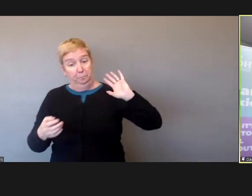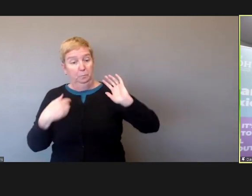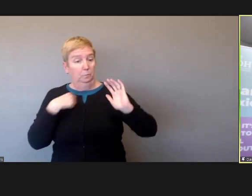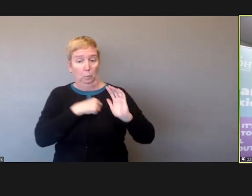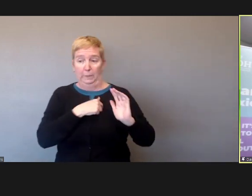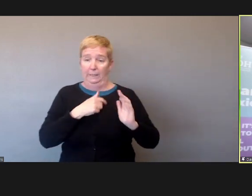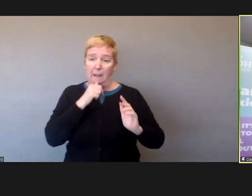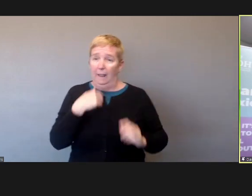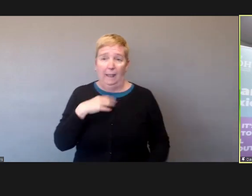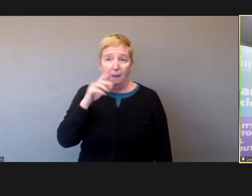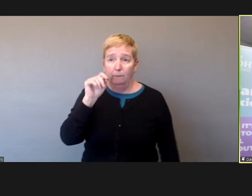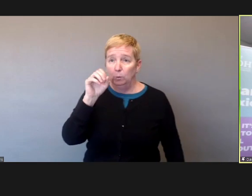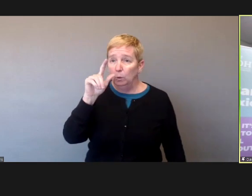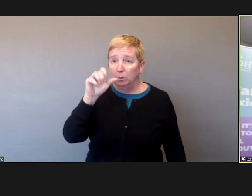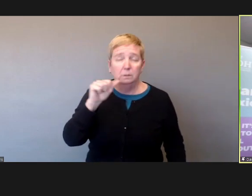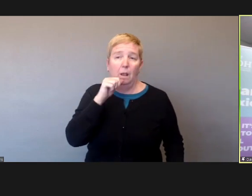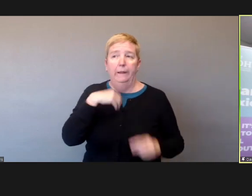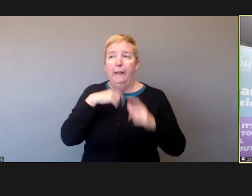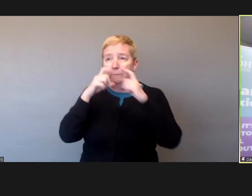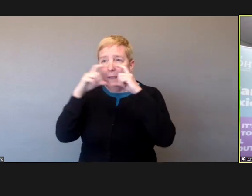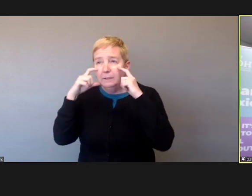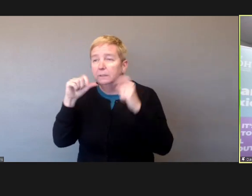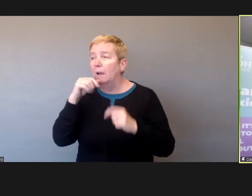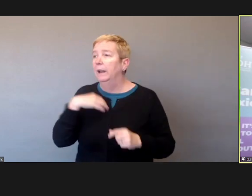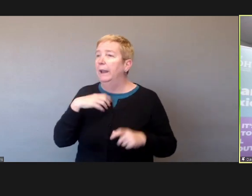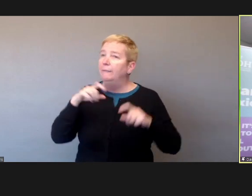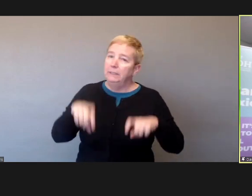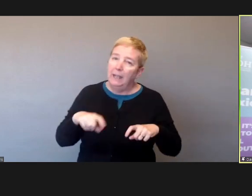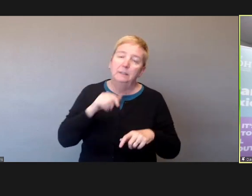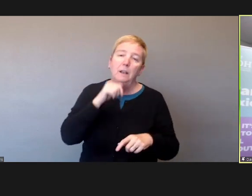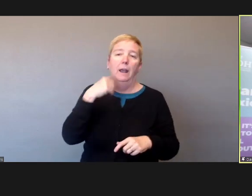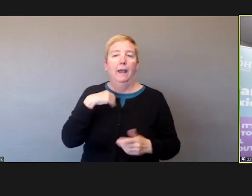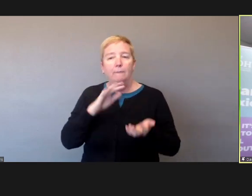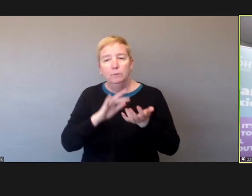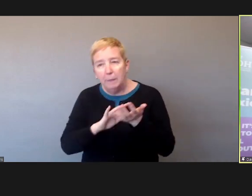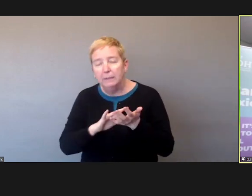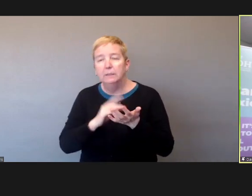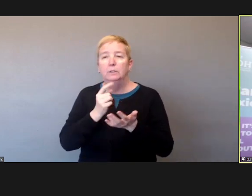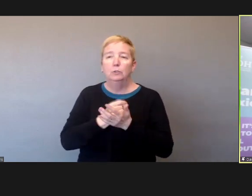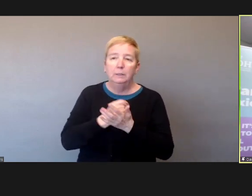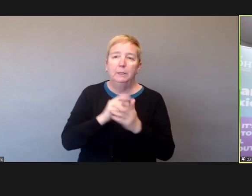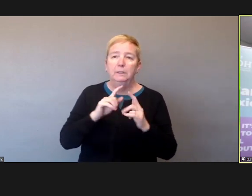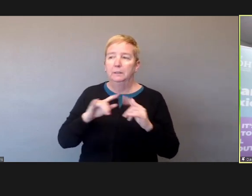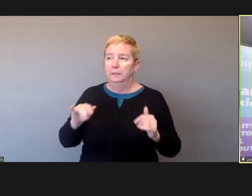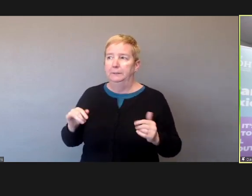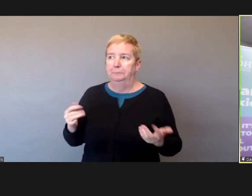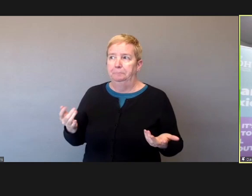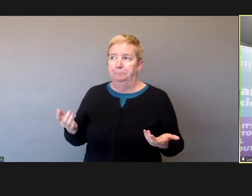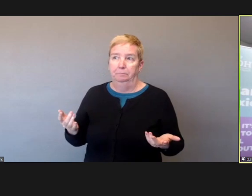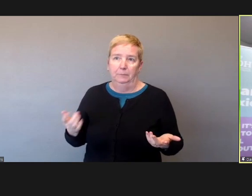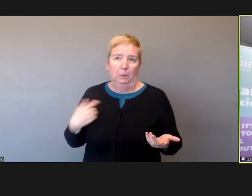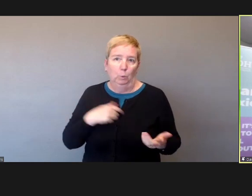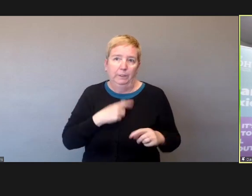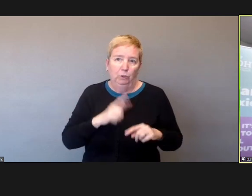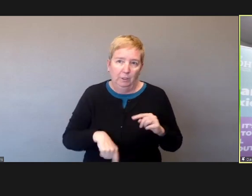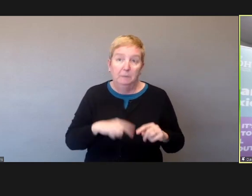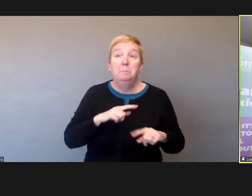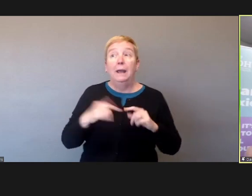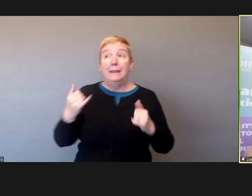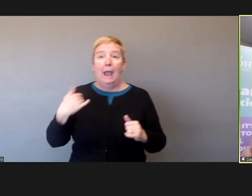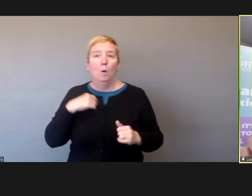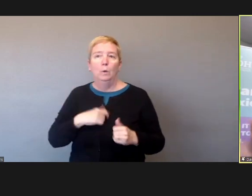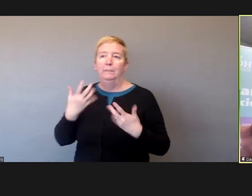important because we didn't have those tools. But now hopefully all of us have gotten our tests from the federal government, and we've gotten our